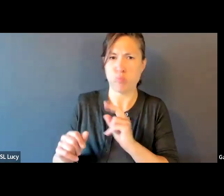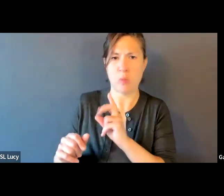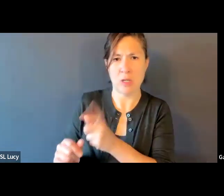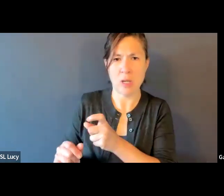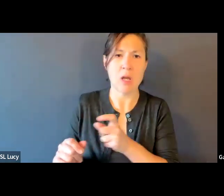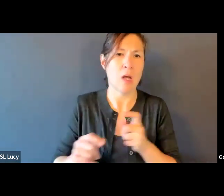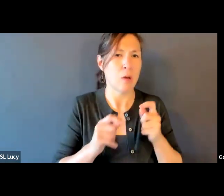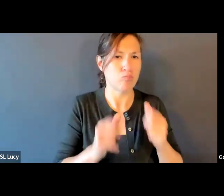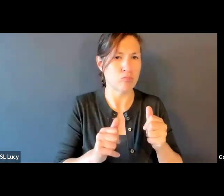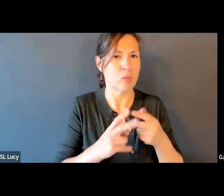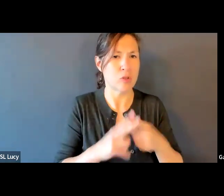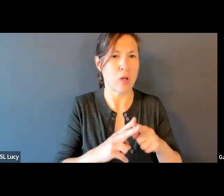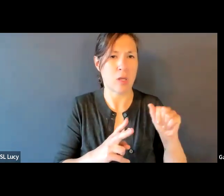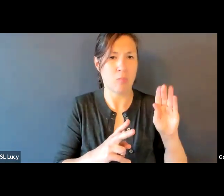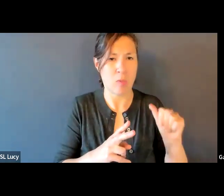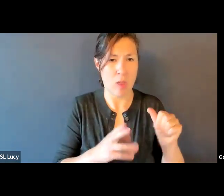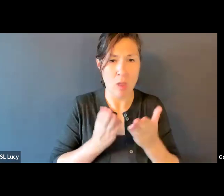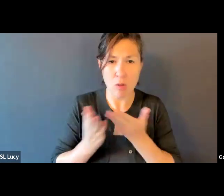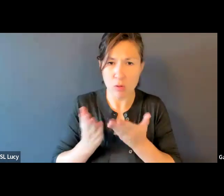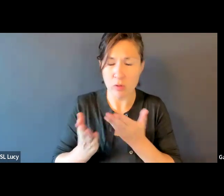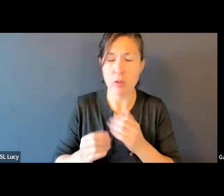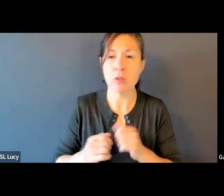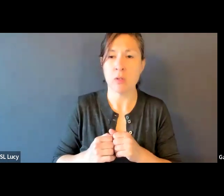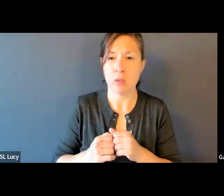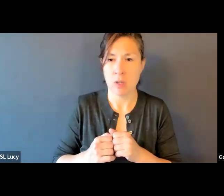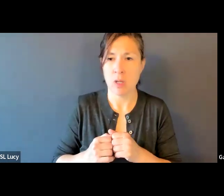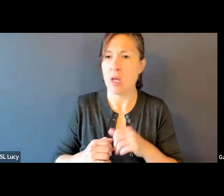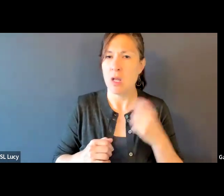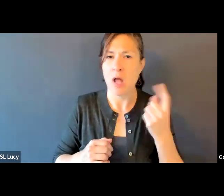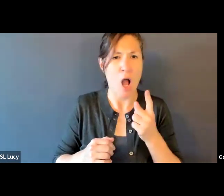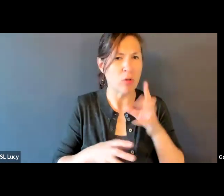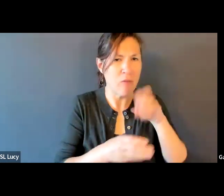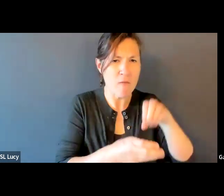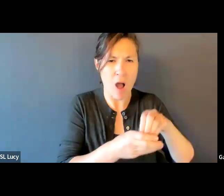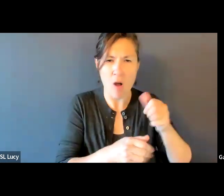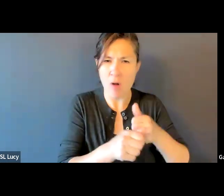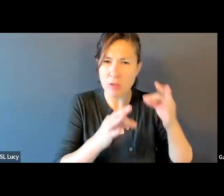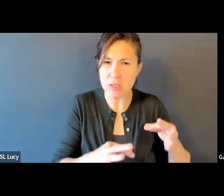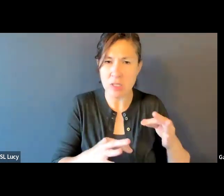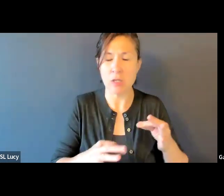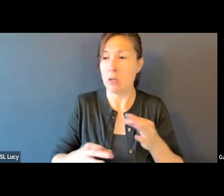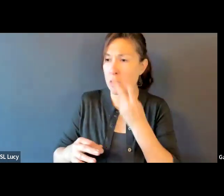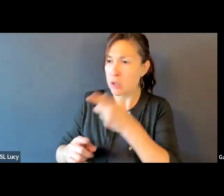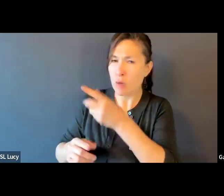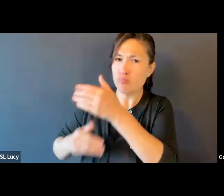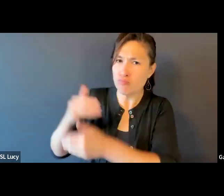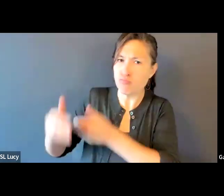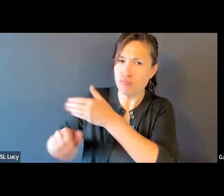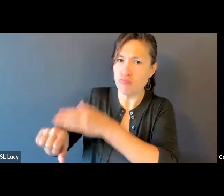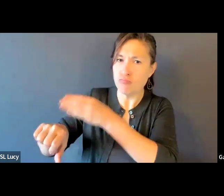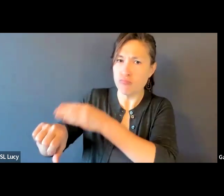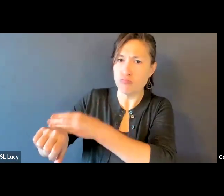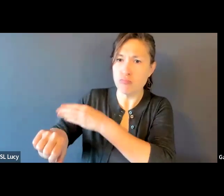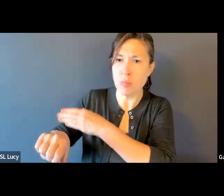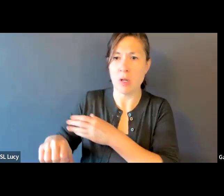we were always present. That was one has to be when this session happened. We saw her progress and we saw her regressions